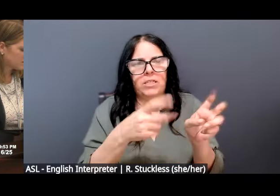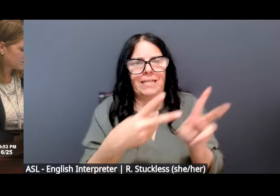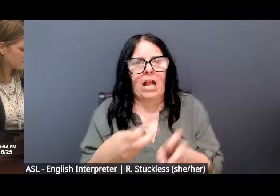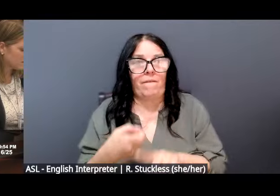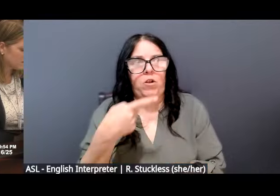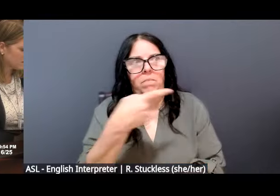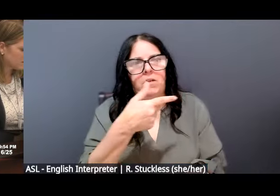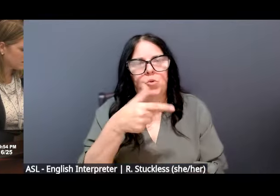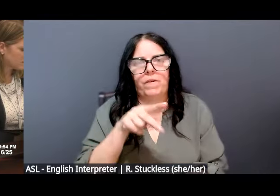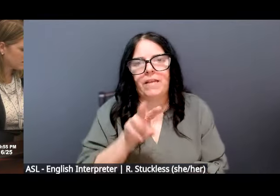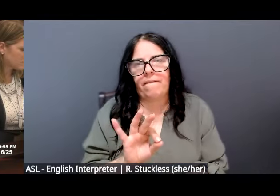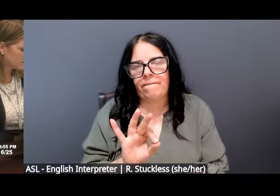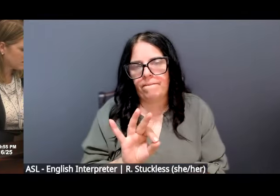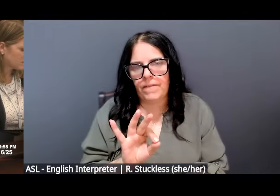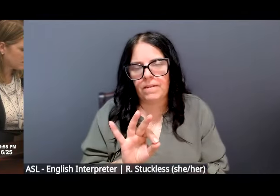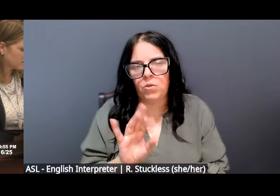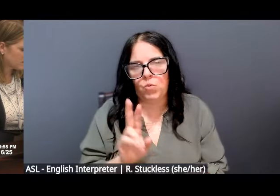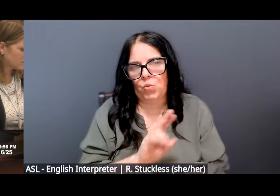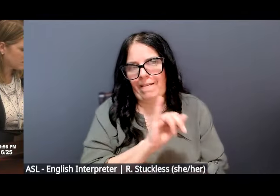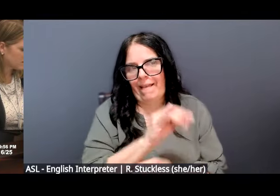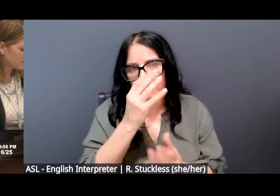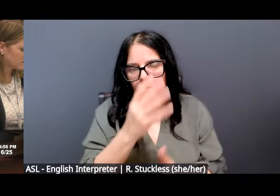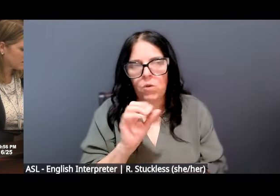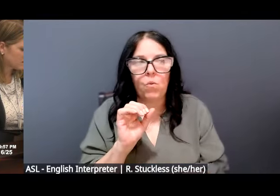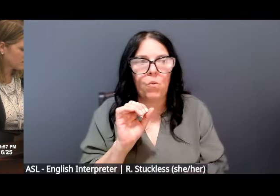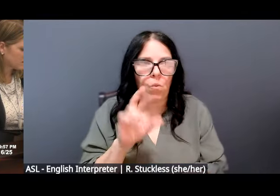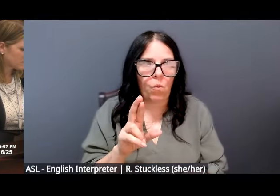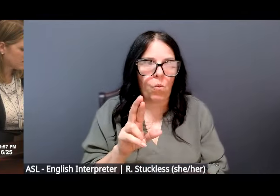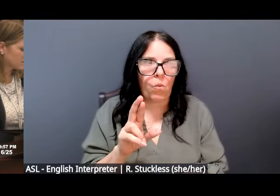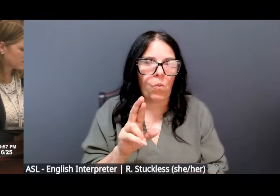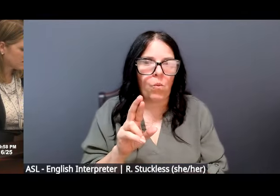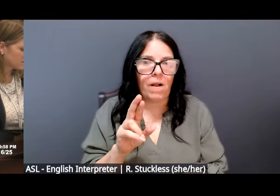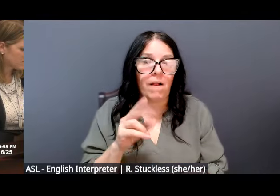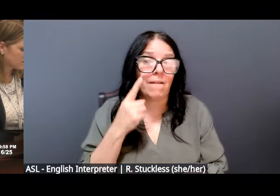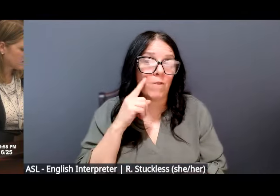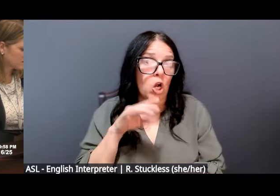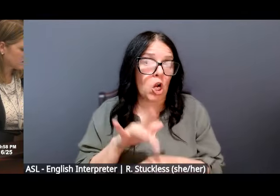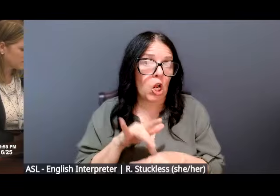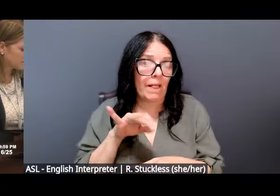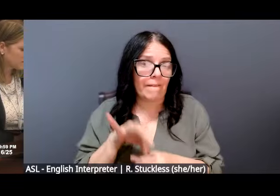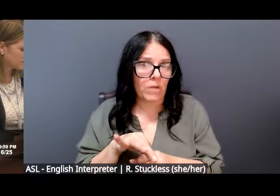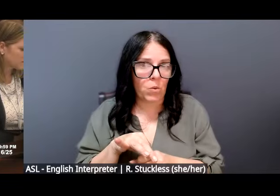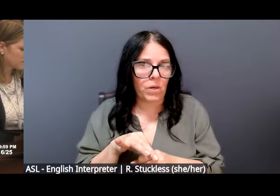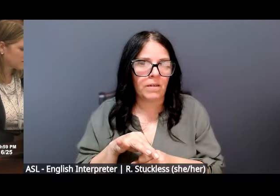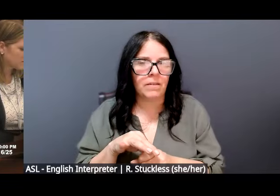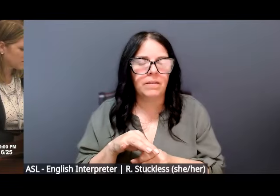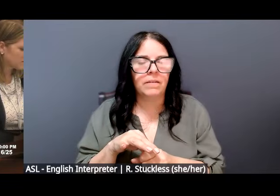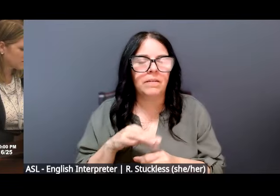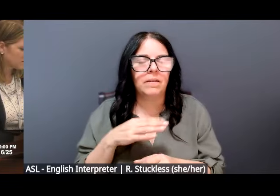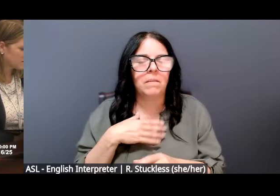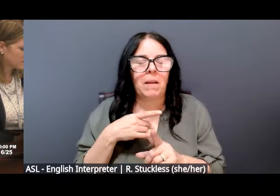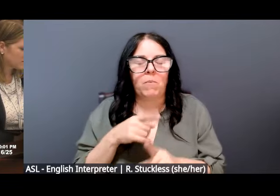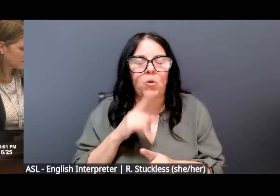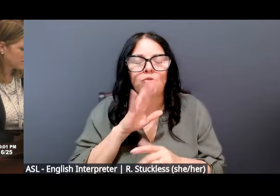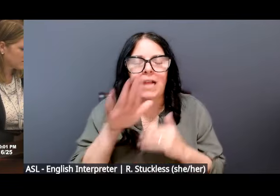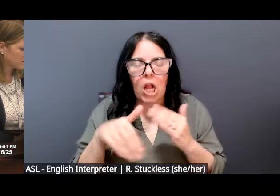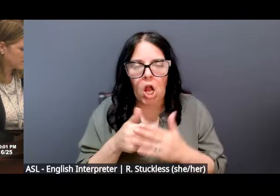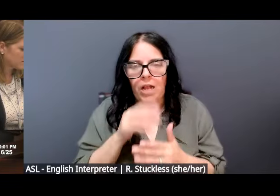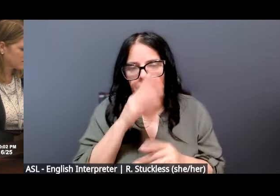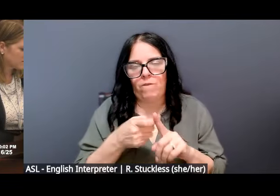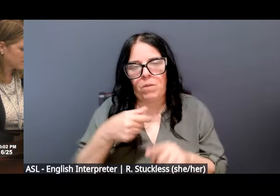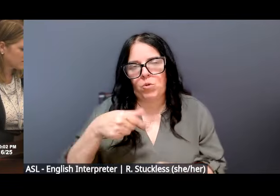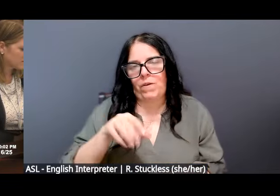voter file using that information, or in the case of early voting, it comes. My point is it all comes directly from QVF currently. So